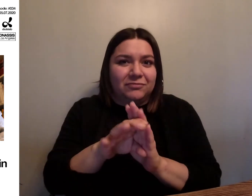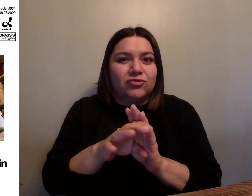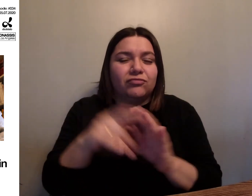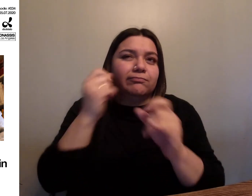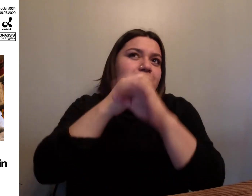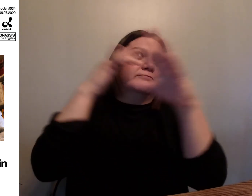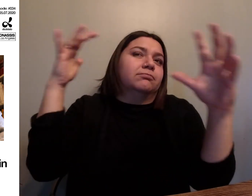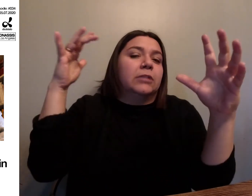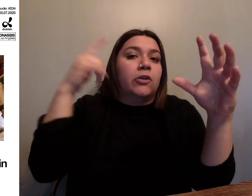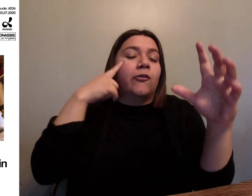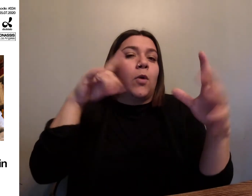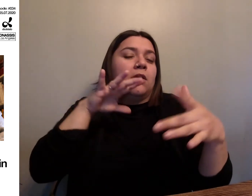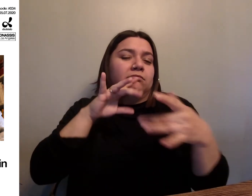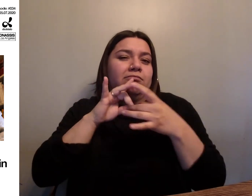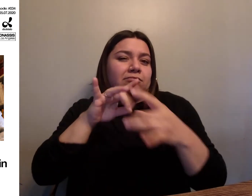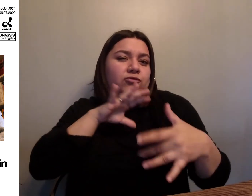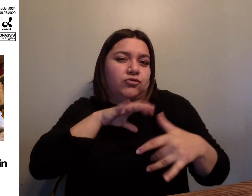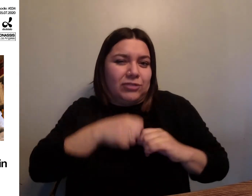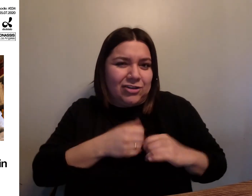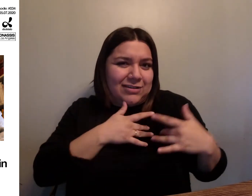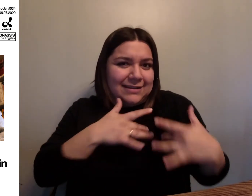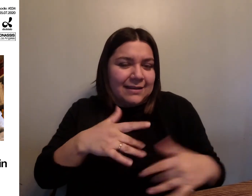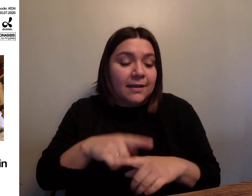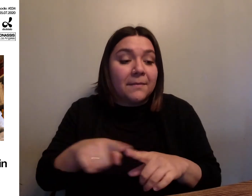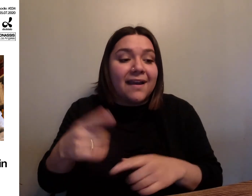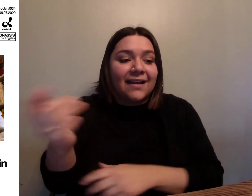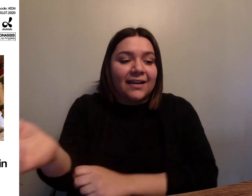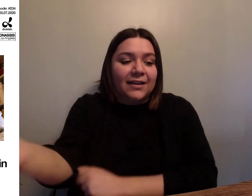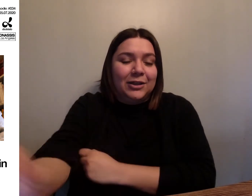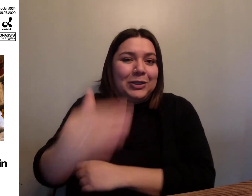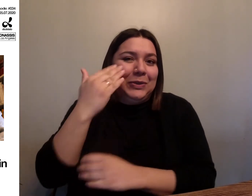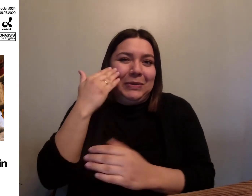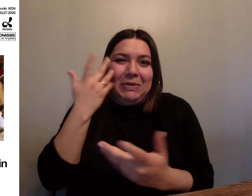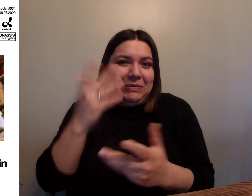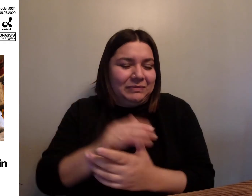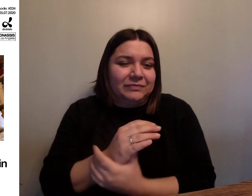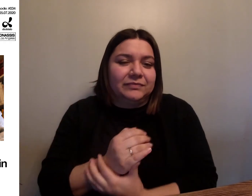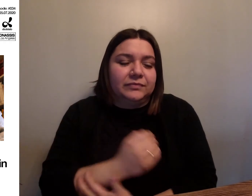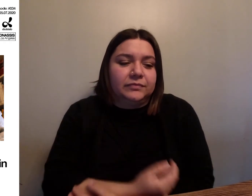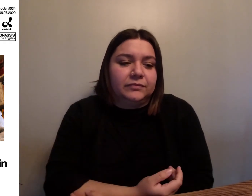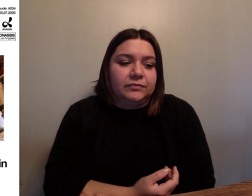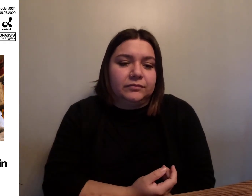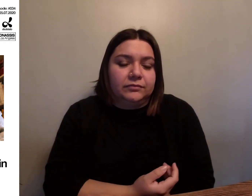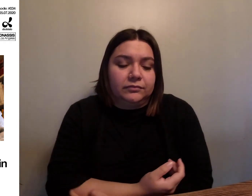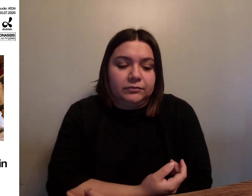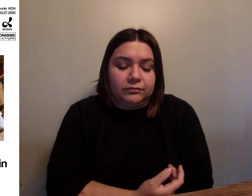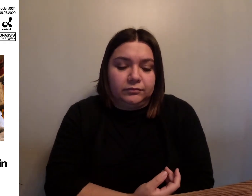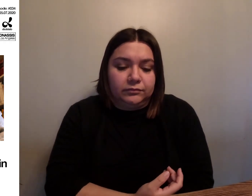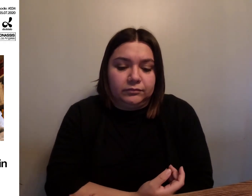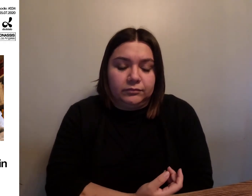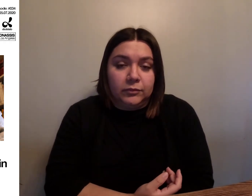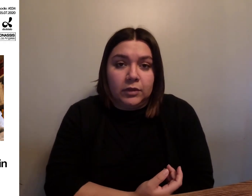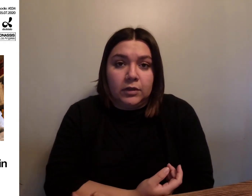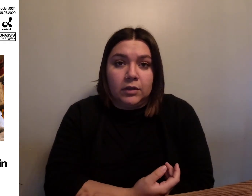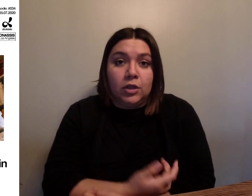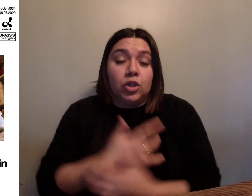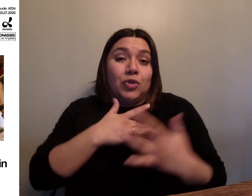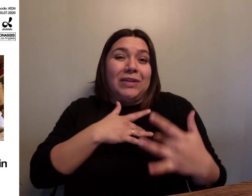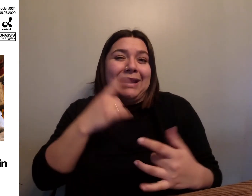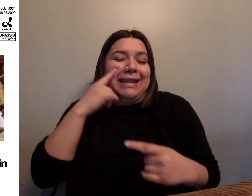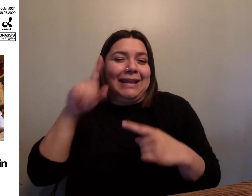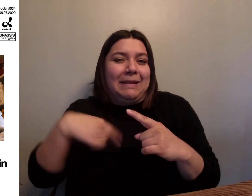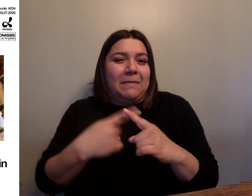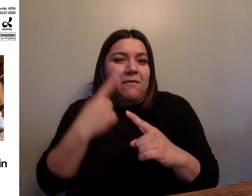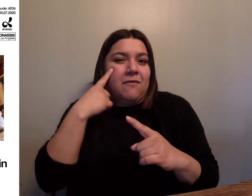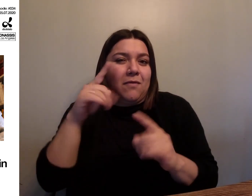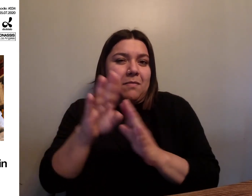acte, of course, of tragedy, usually there is blood somewhere. It's not on the stage, but in the